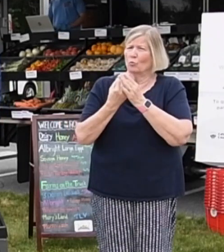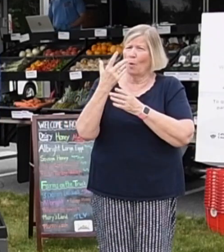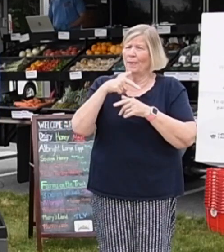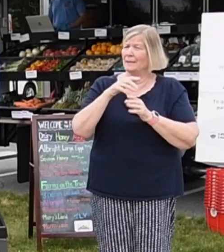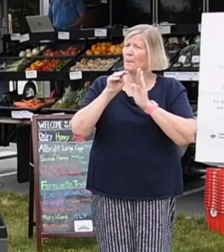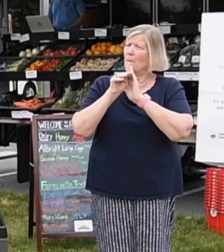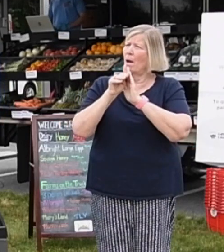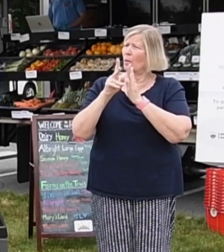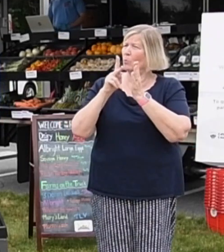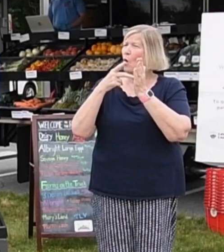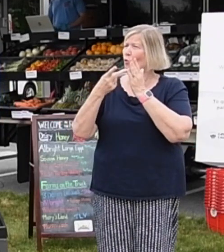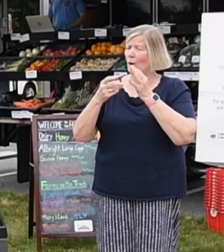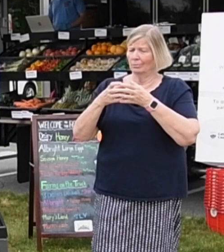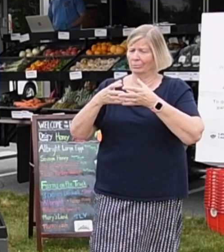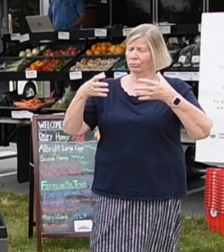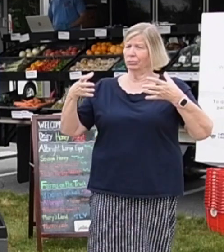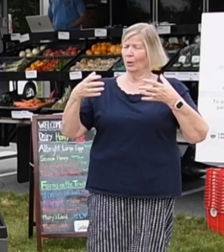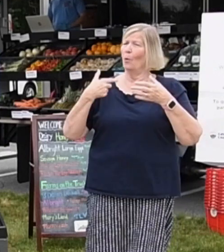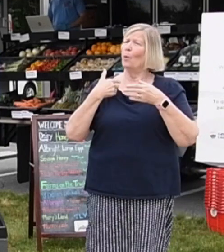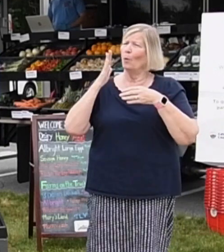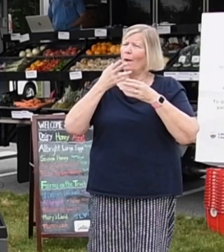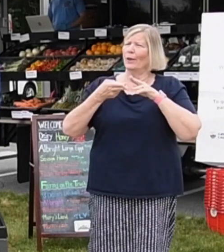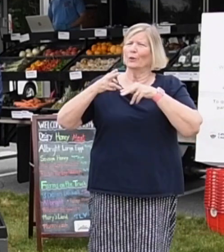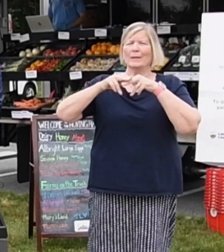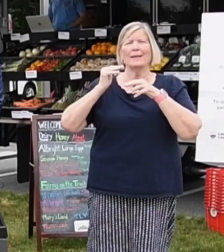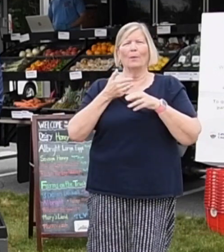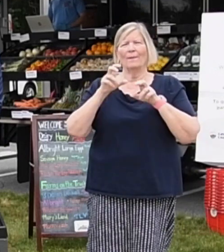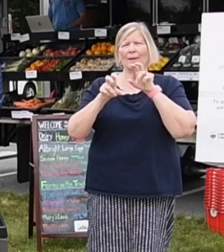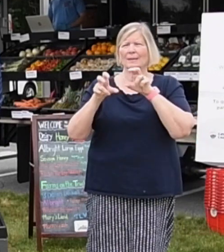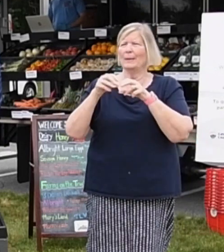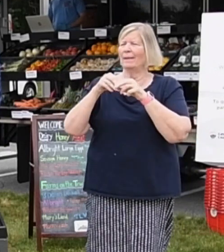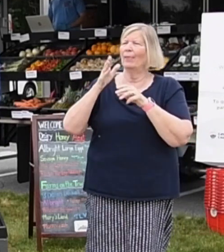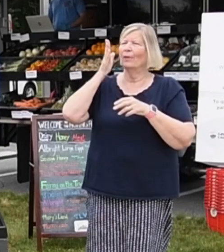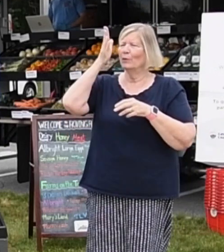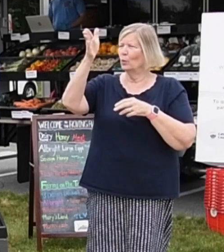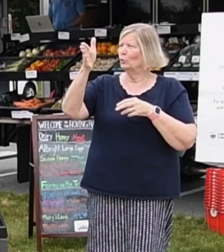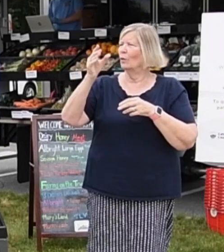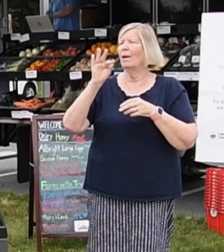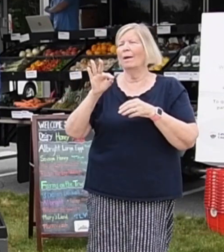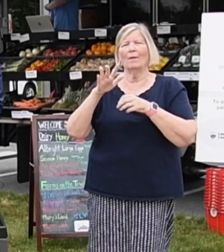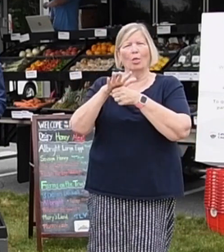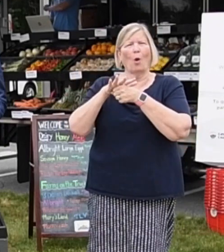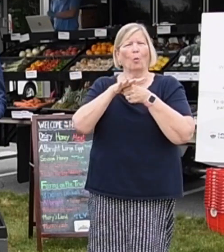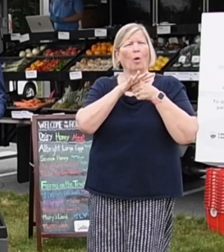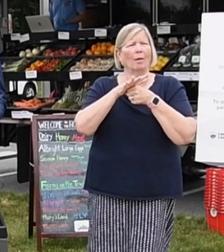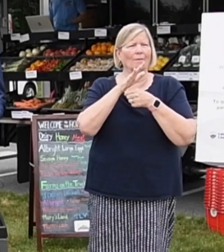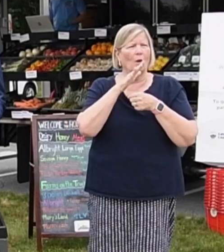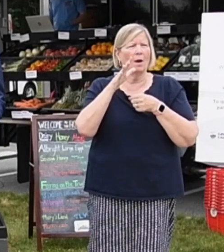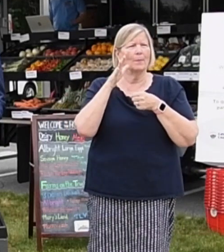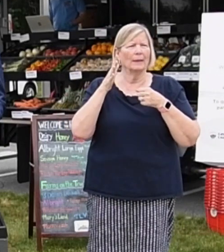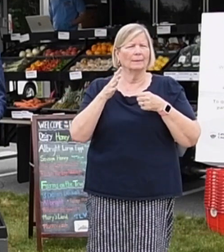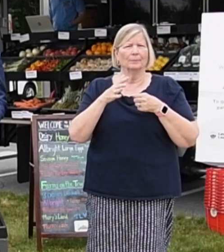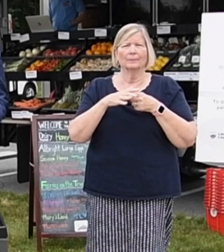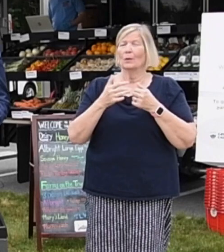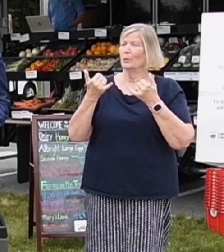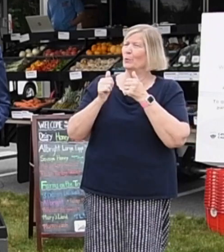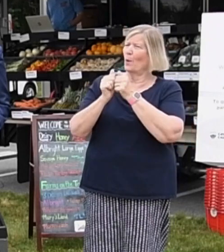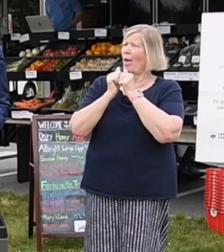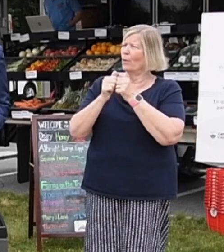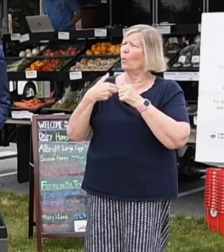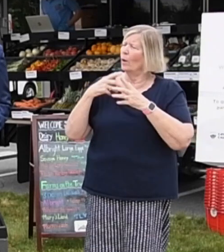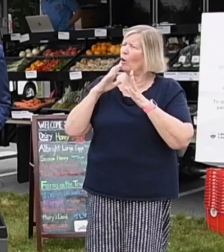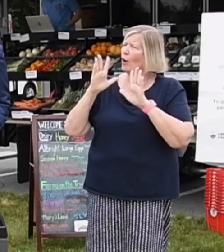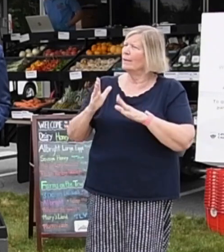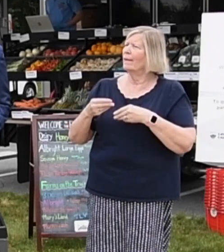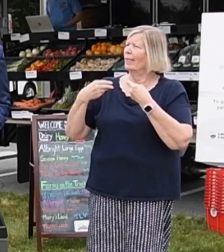model program, we also increase our investment in the future of local farming. Together, we're